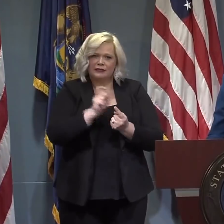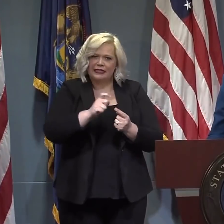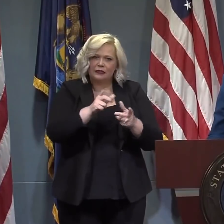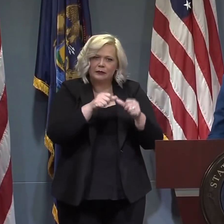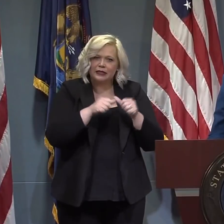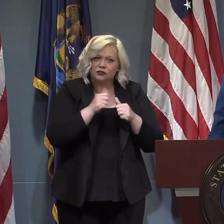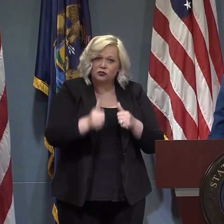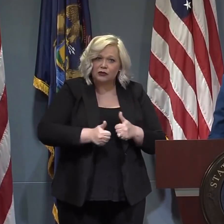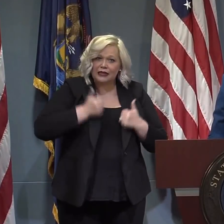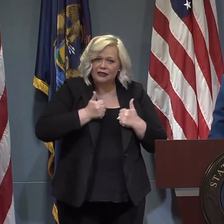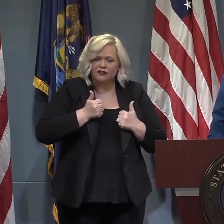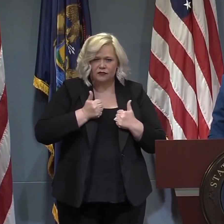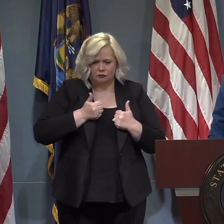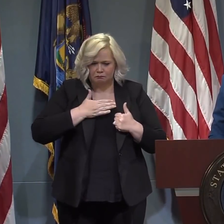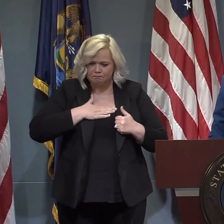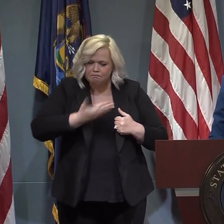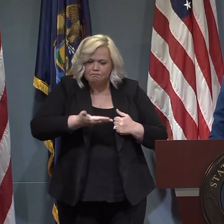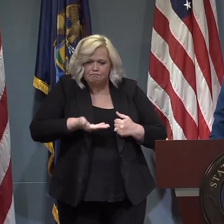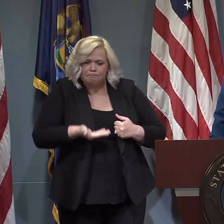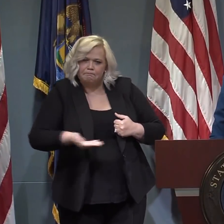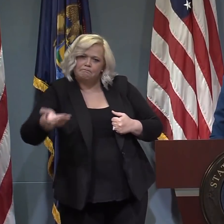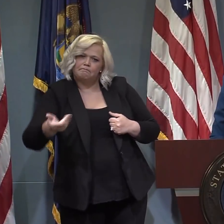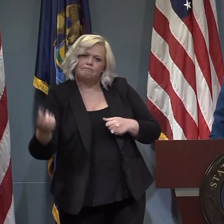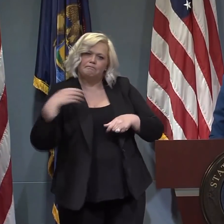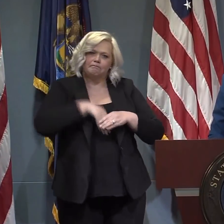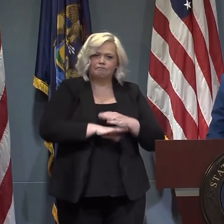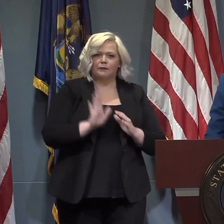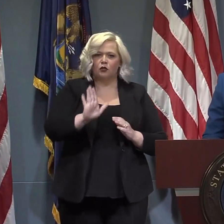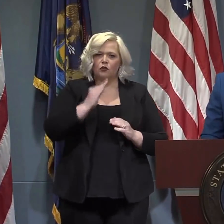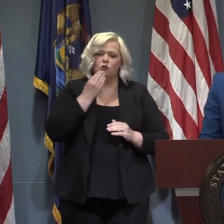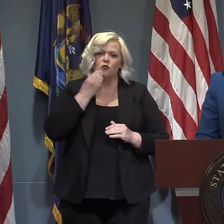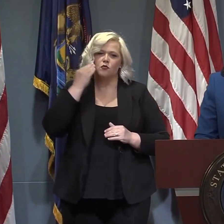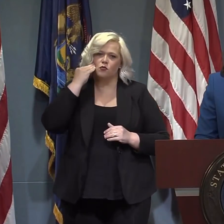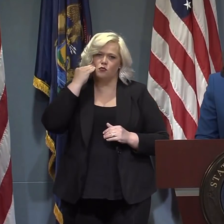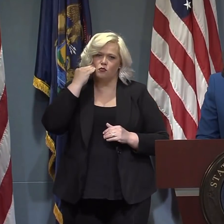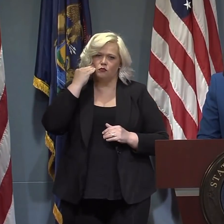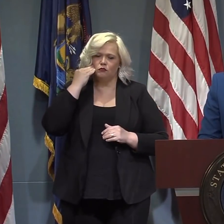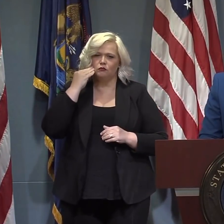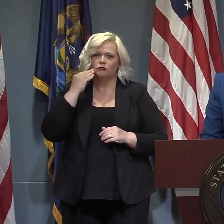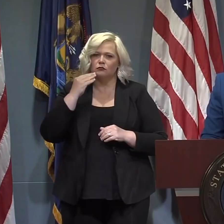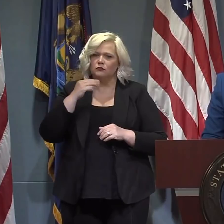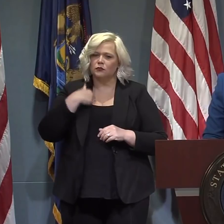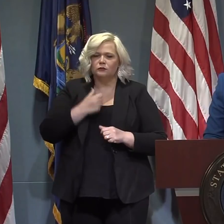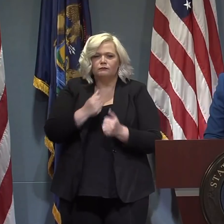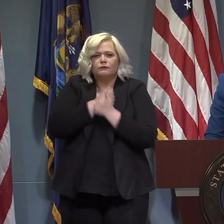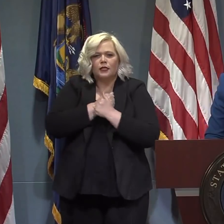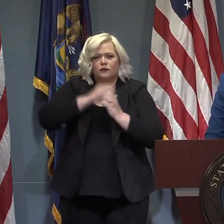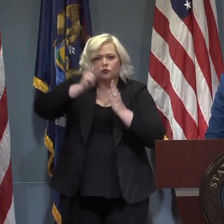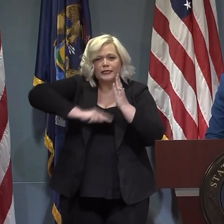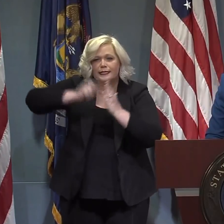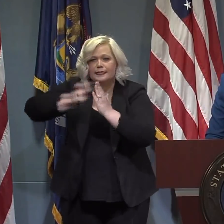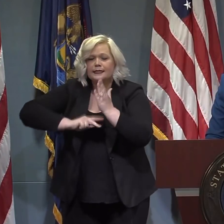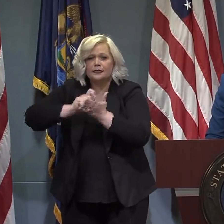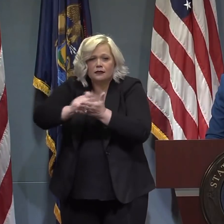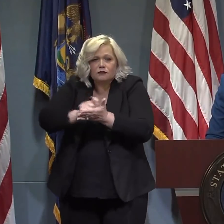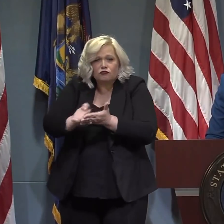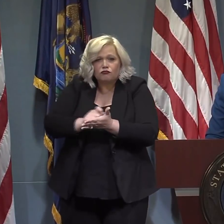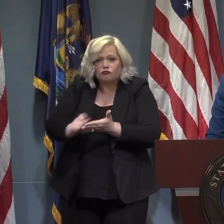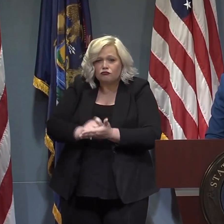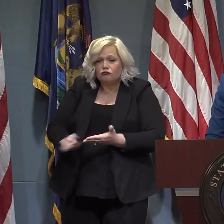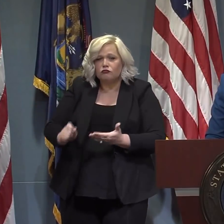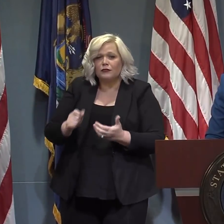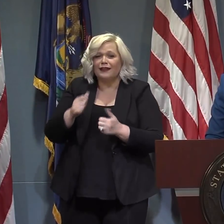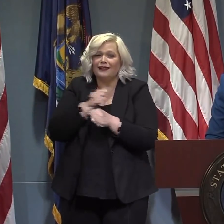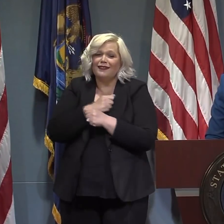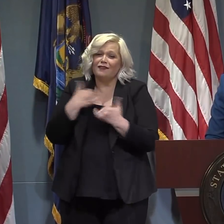them into her home to live with her and her family. She was an avid reader and writer, and even loved